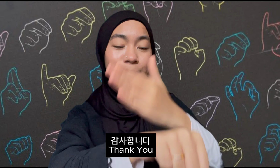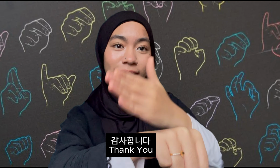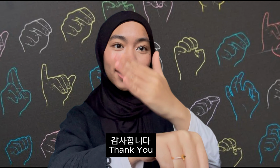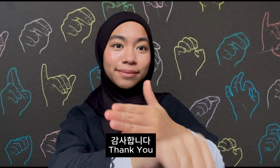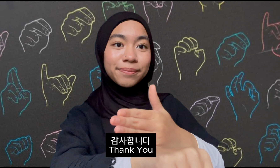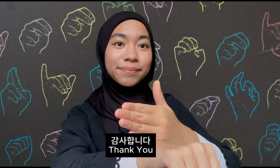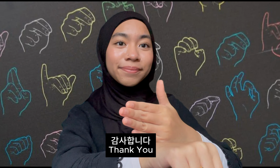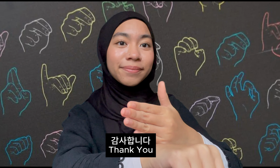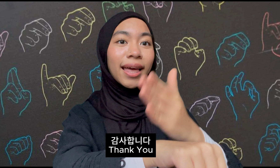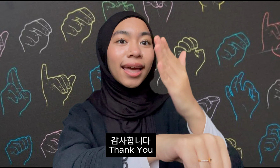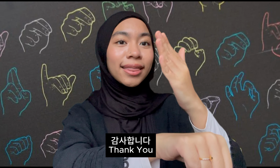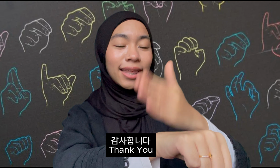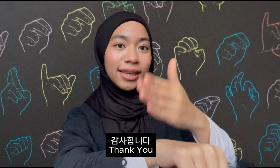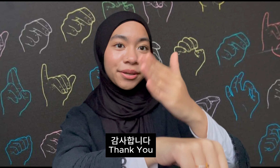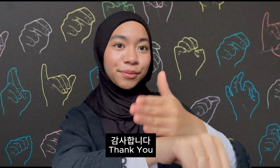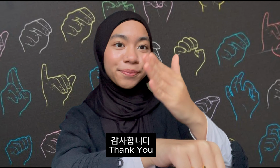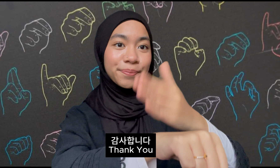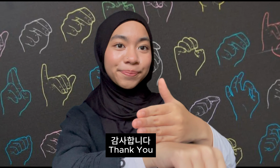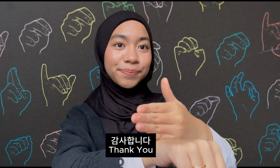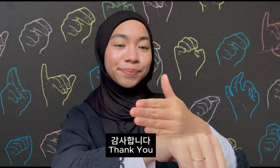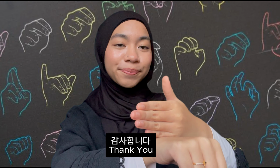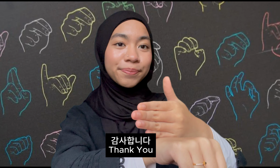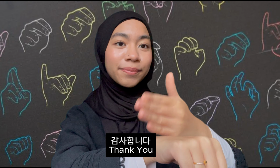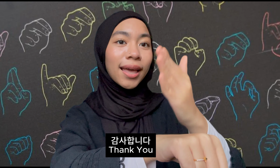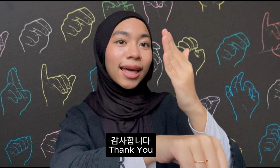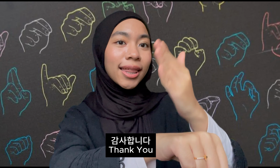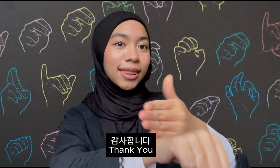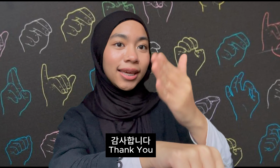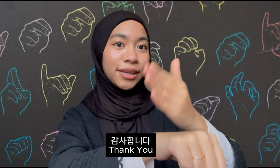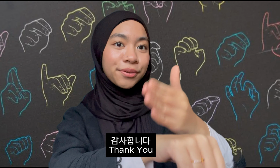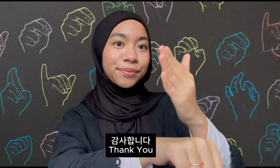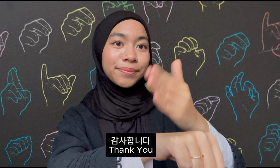Samda. Thank you. Thank you.